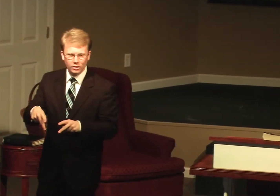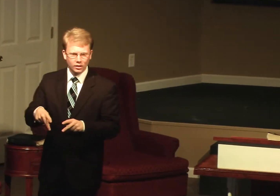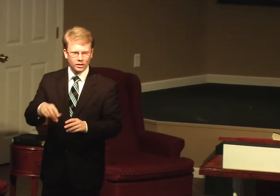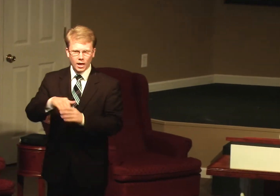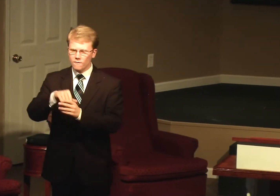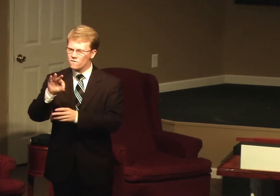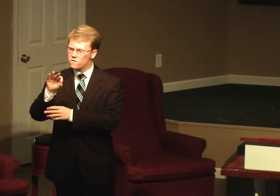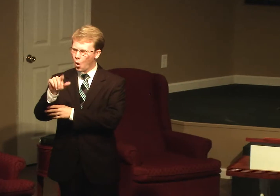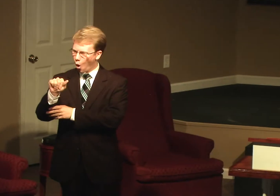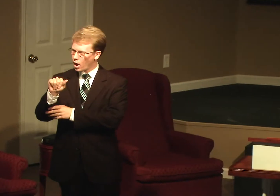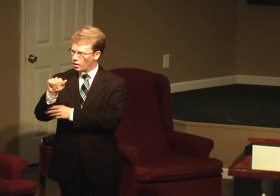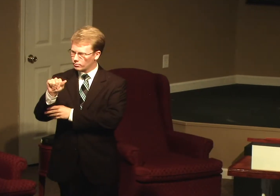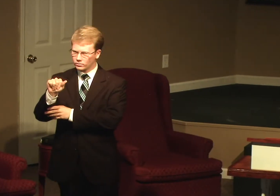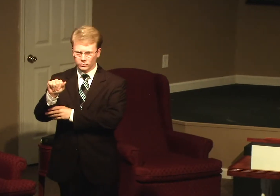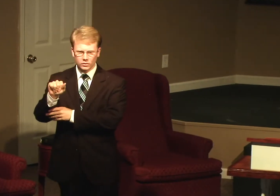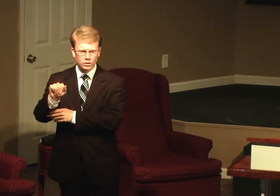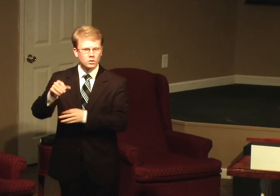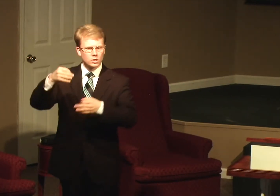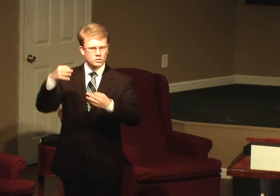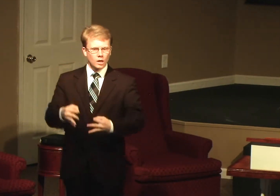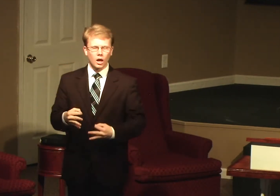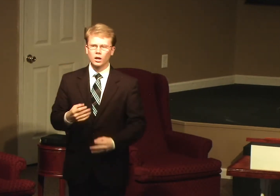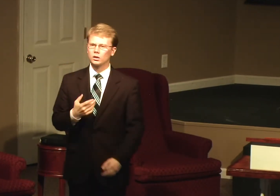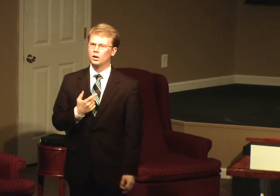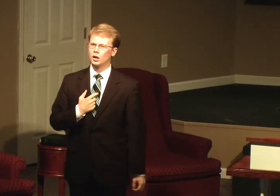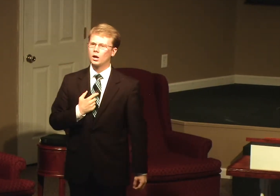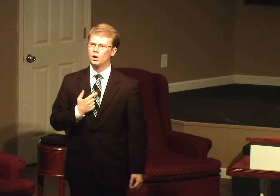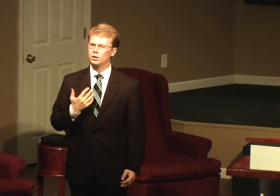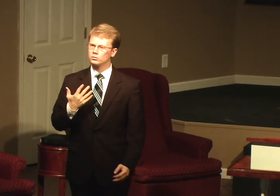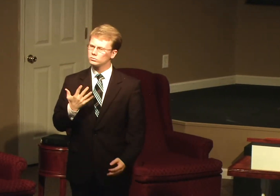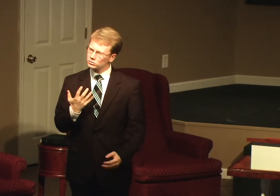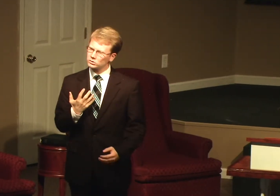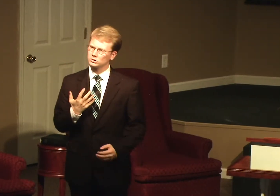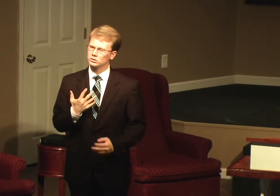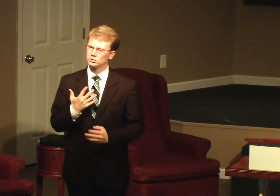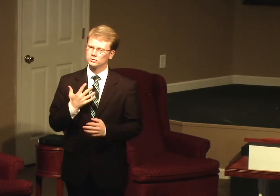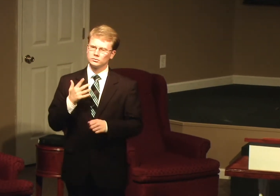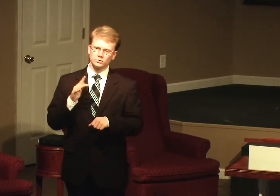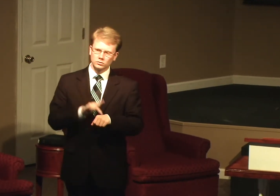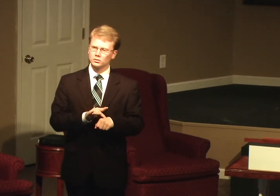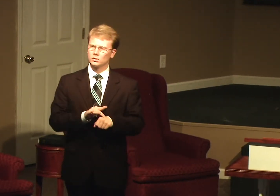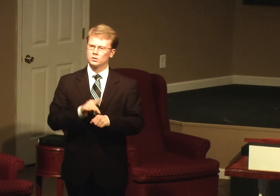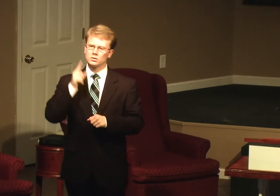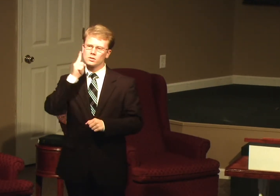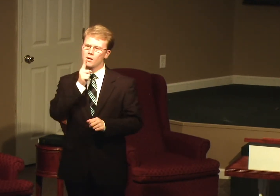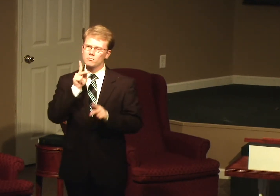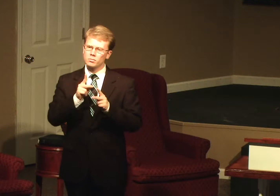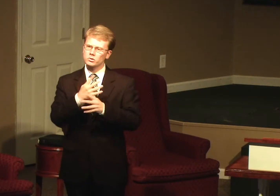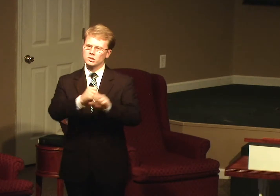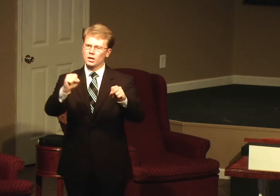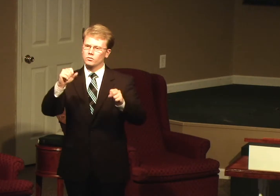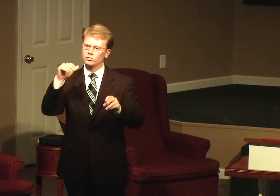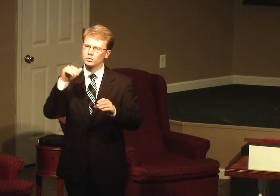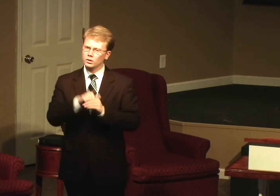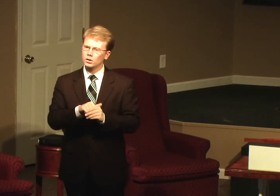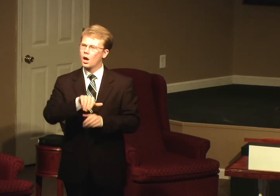Somebody in Florida made the decision to say, you know what, I want to reach deaf